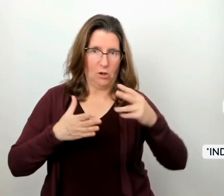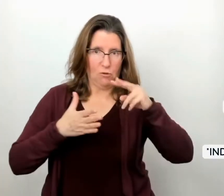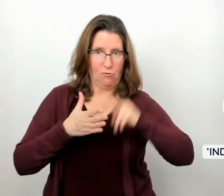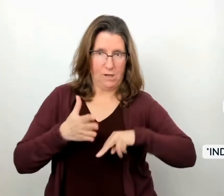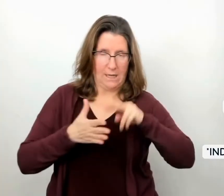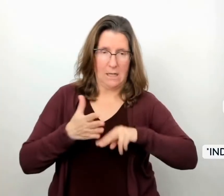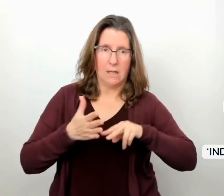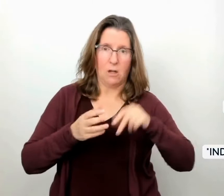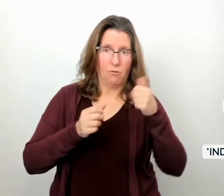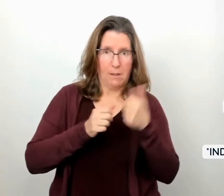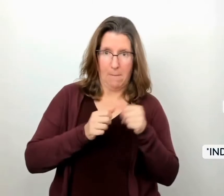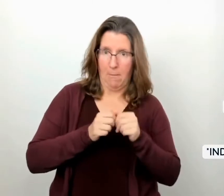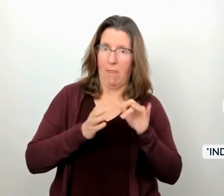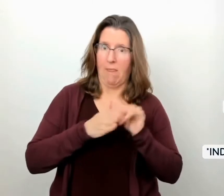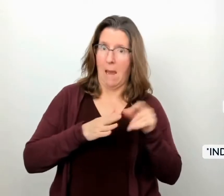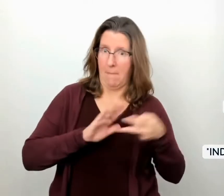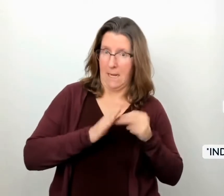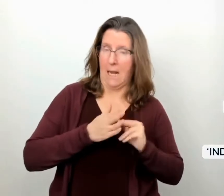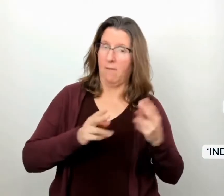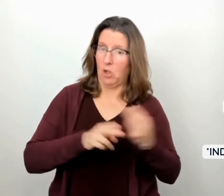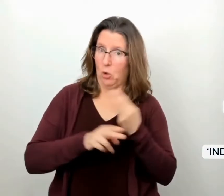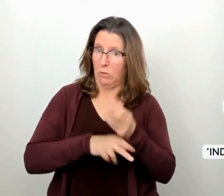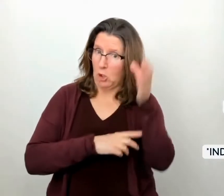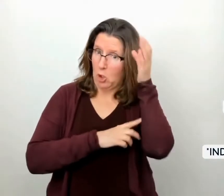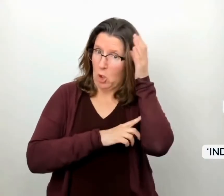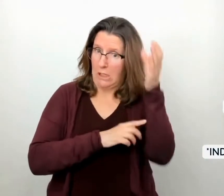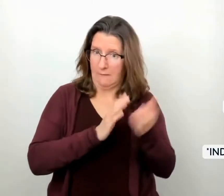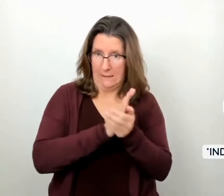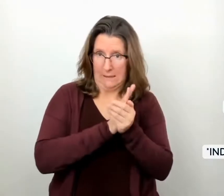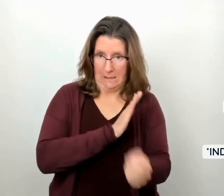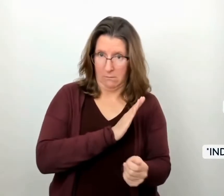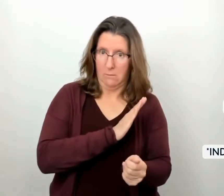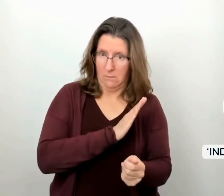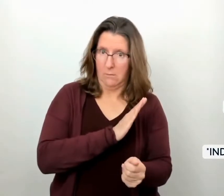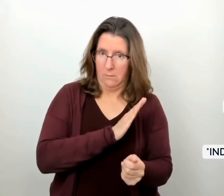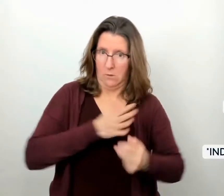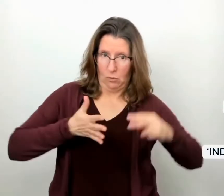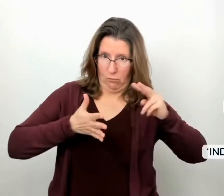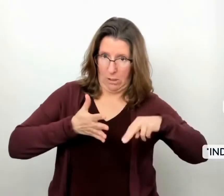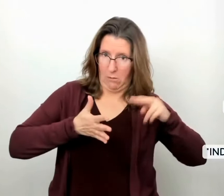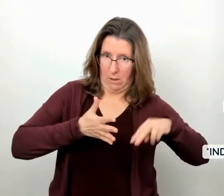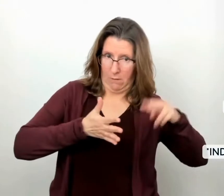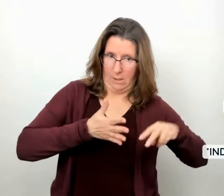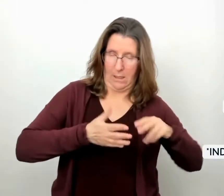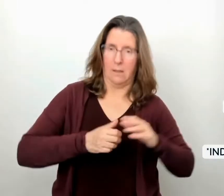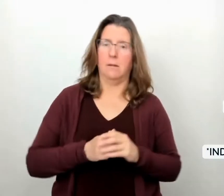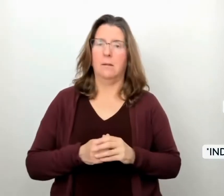time. The reading would require the student to use cognitive skills to read for meaning.